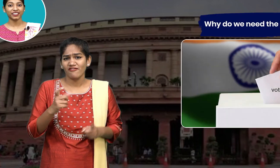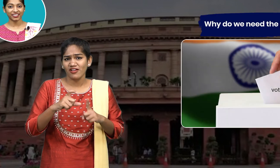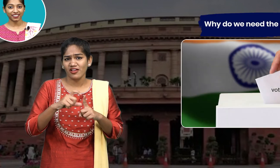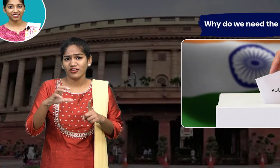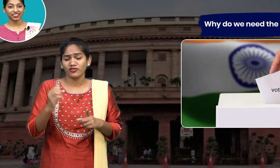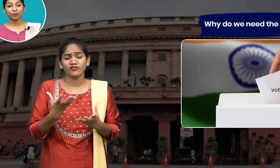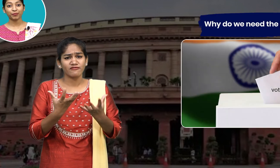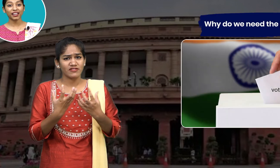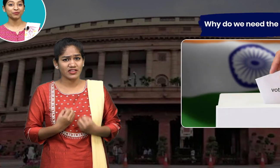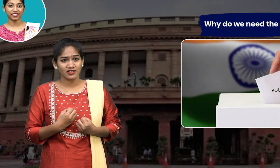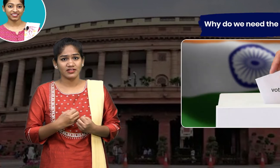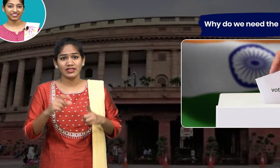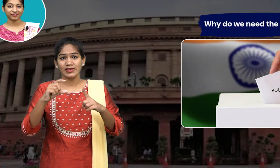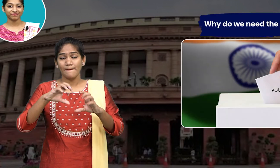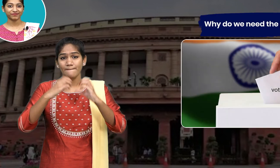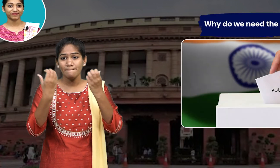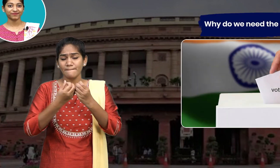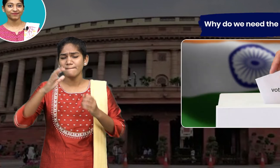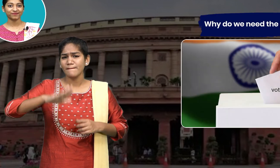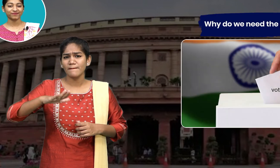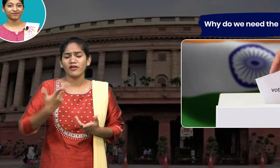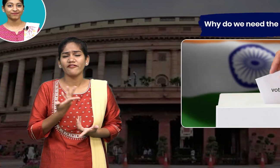Why do we need the Parliament?